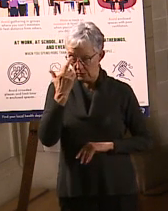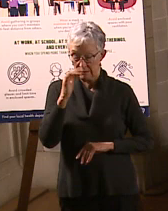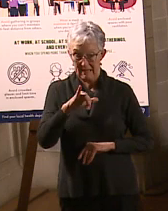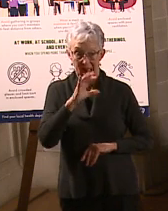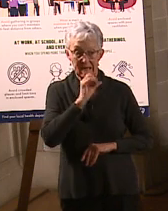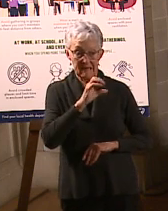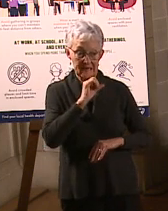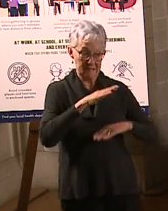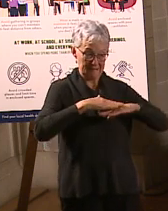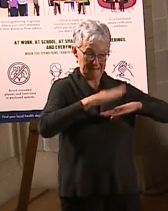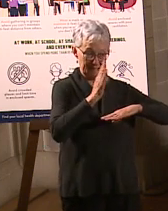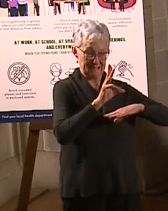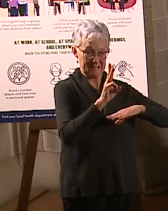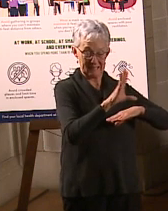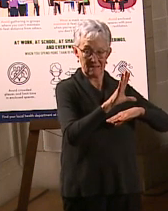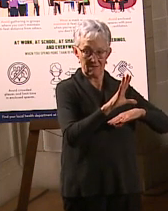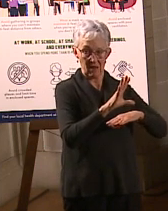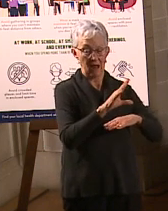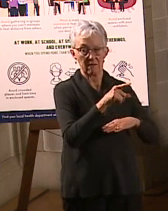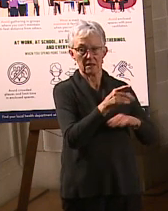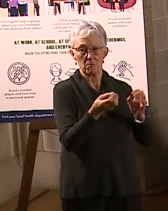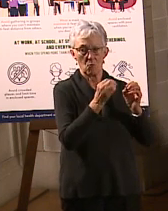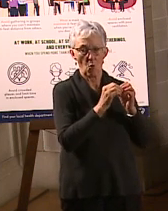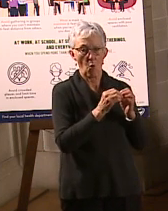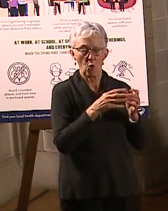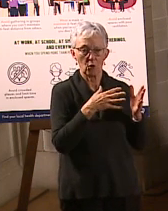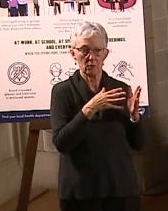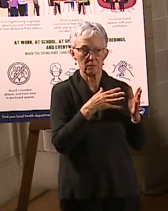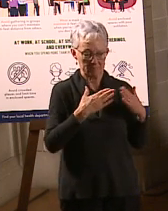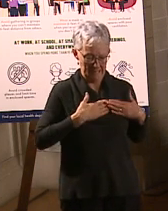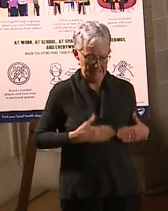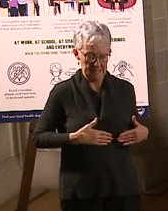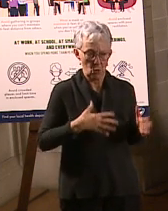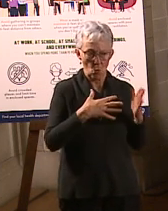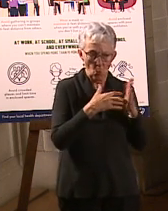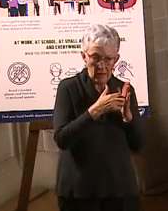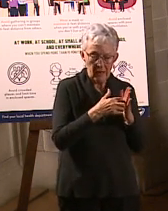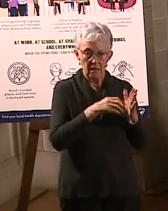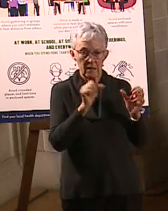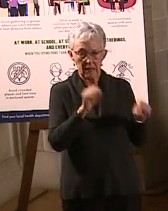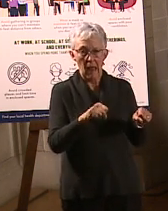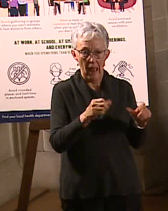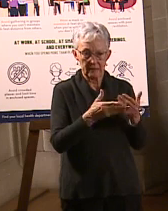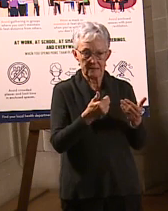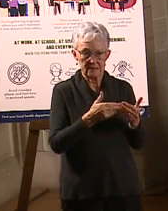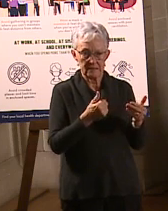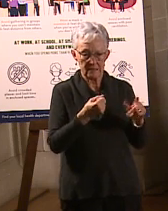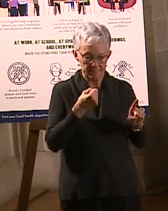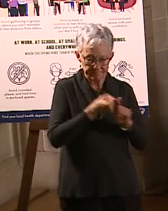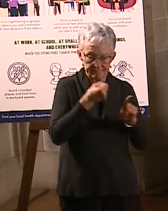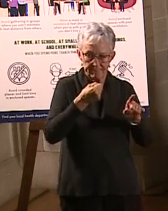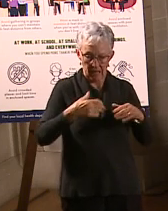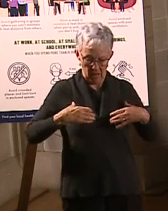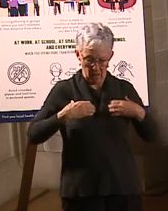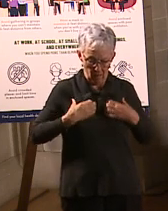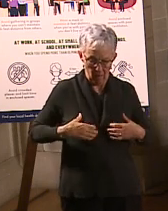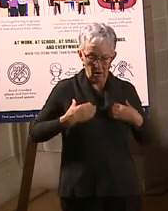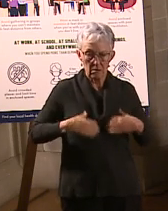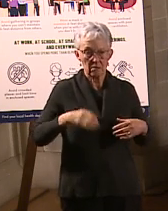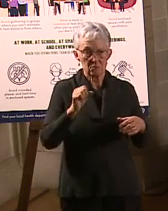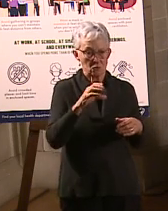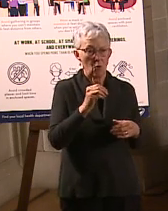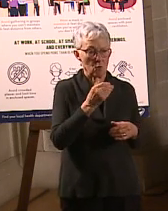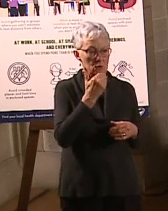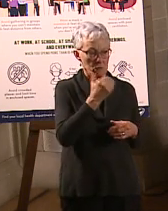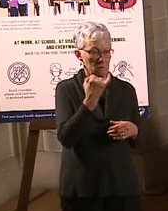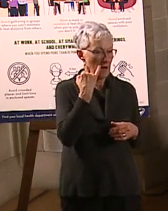So getting that treatment ahead of time will help keep people hospitalized or from being hospitalized, which will help make sure that we keep everybody healthy. So